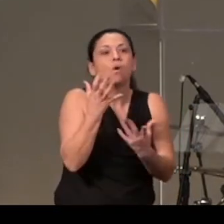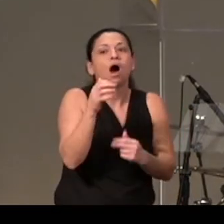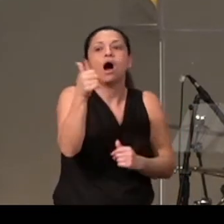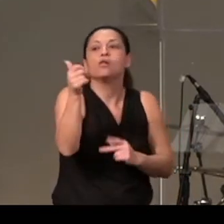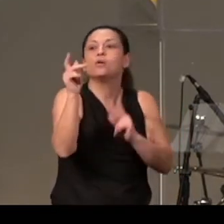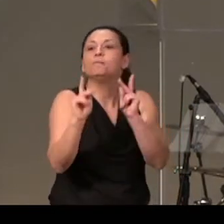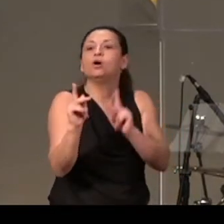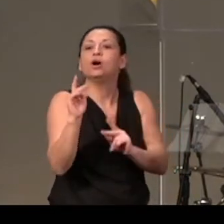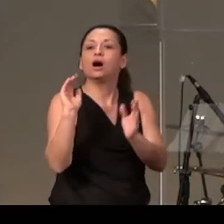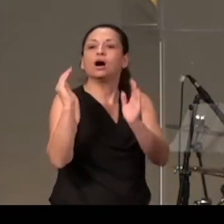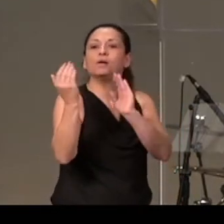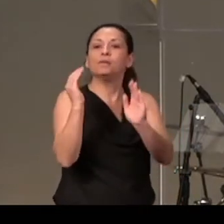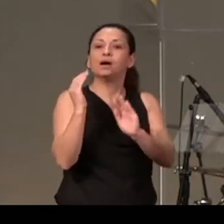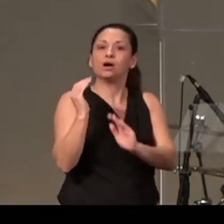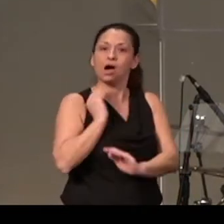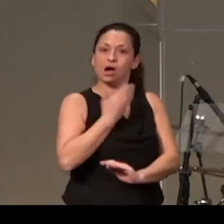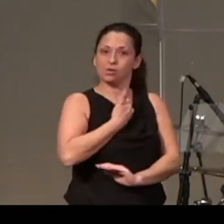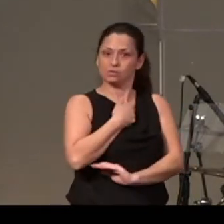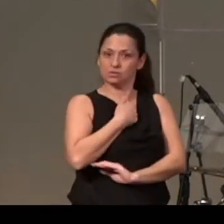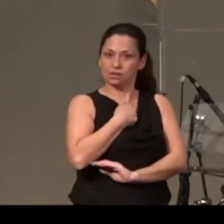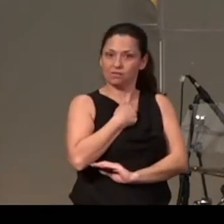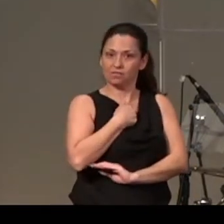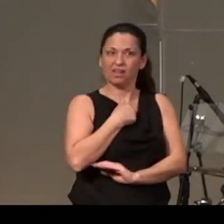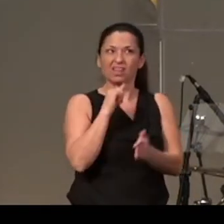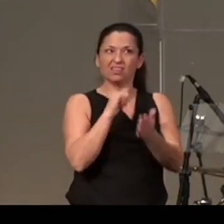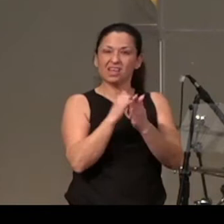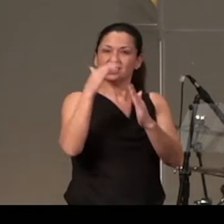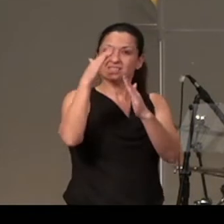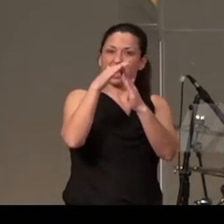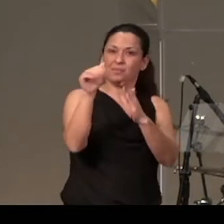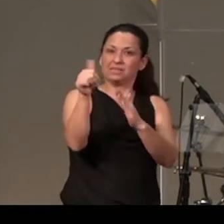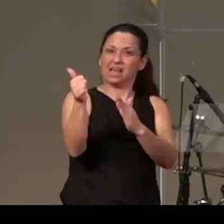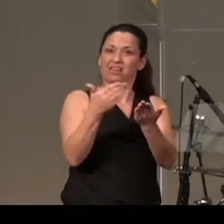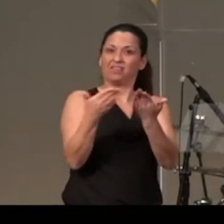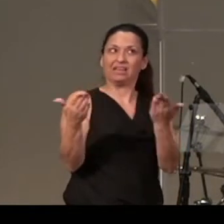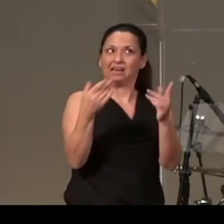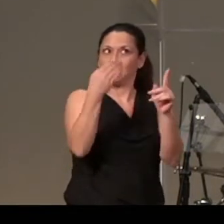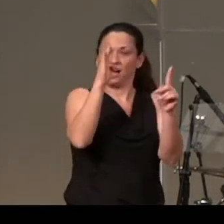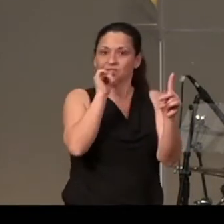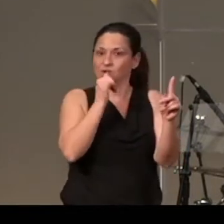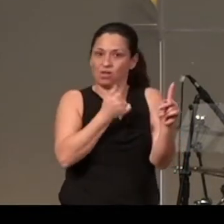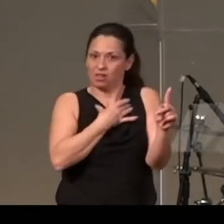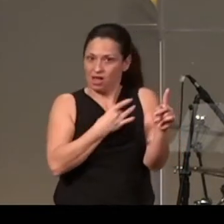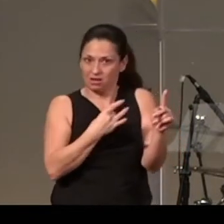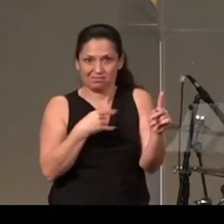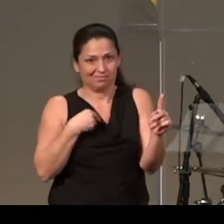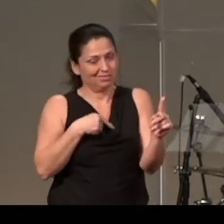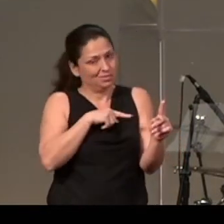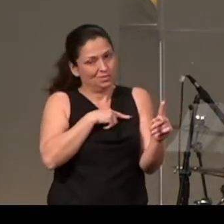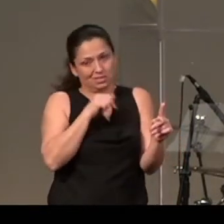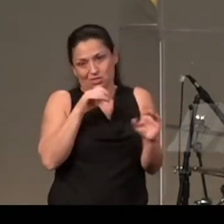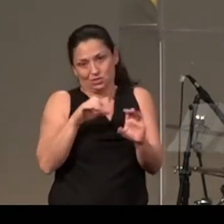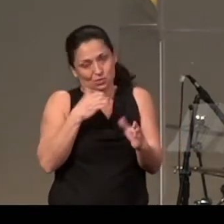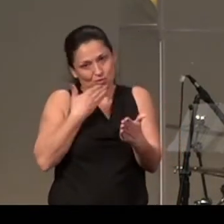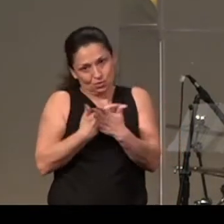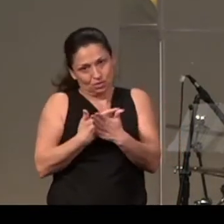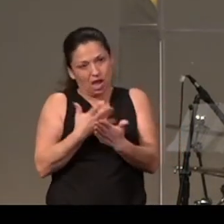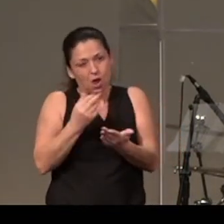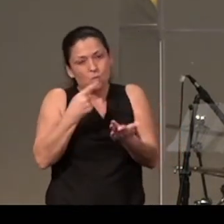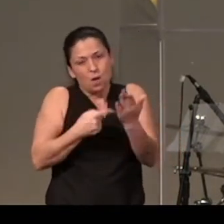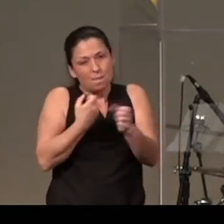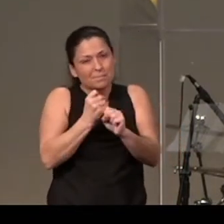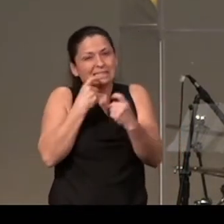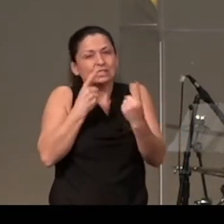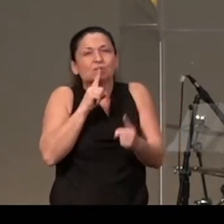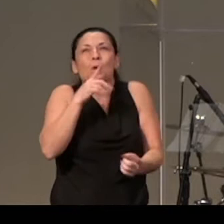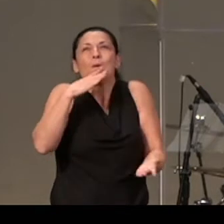compare ourselves to the top 10 things that bug God most, we don't do very well. And what makes sin so bad is we've sinned against